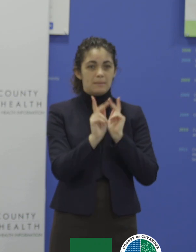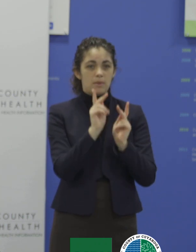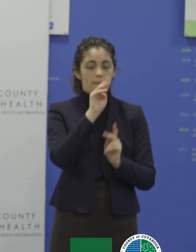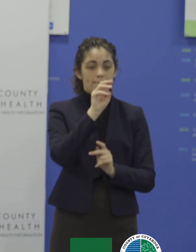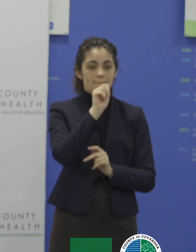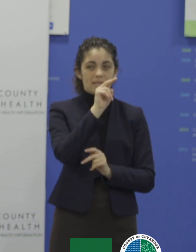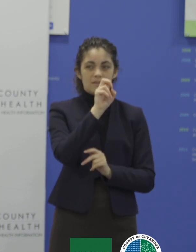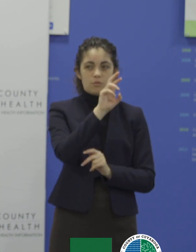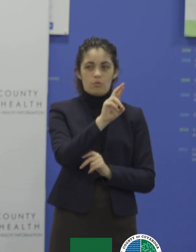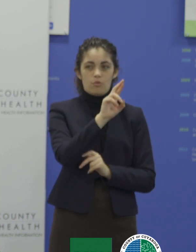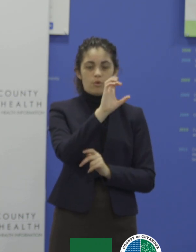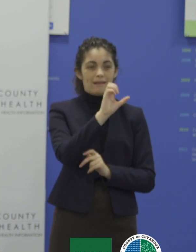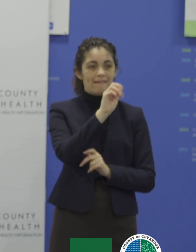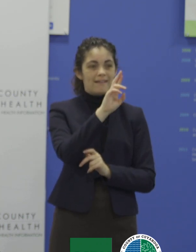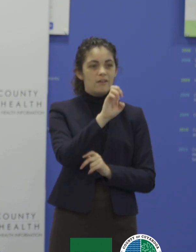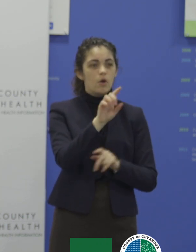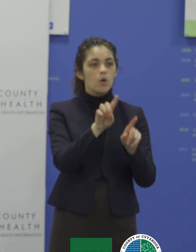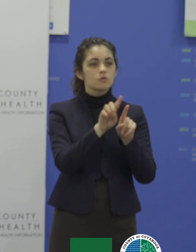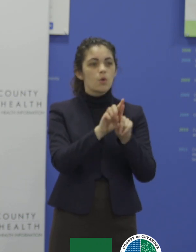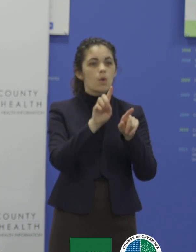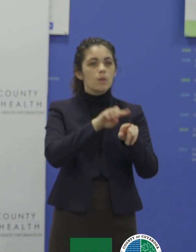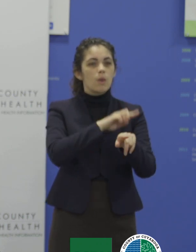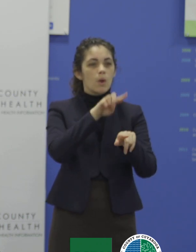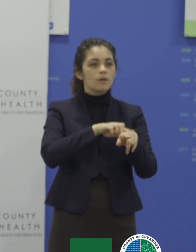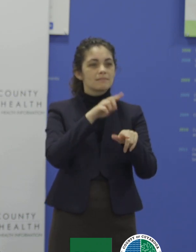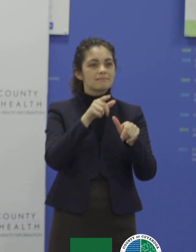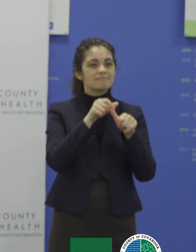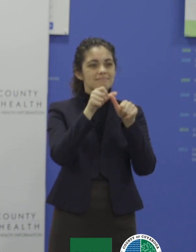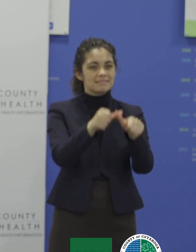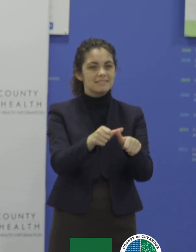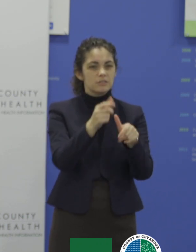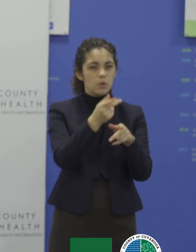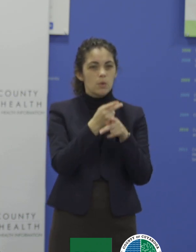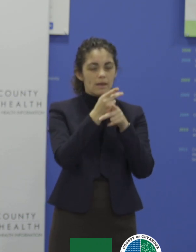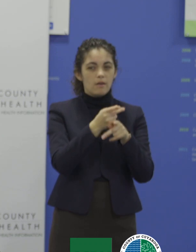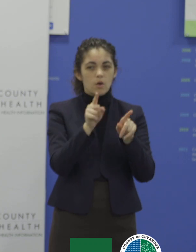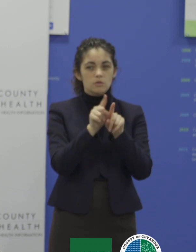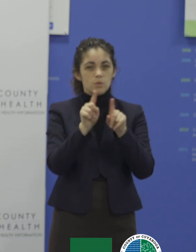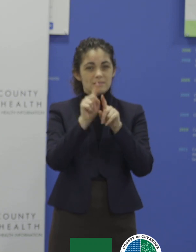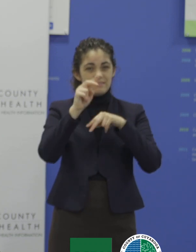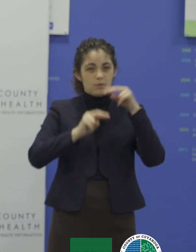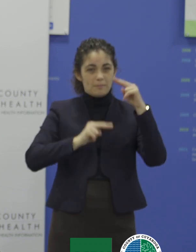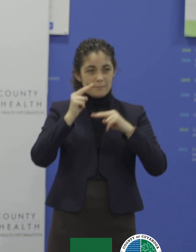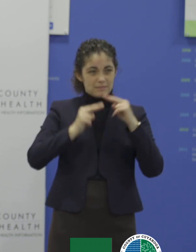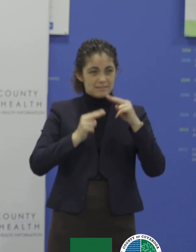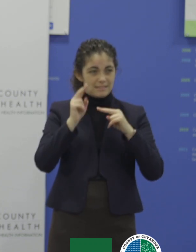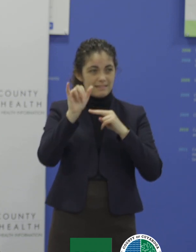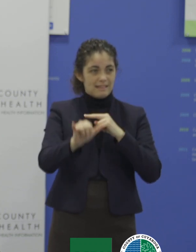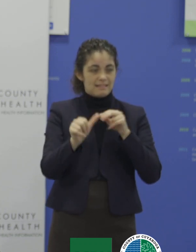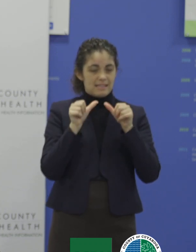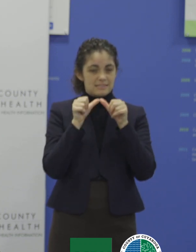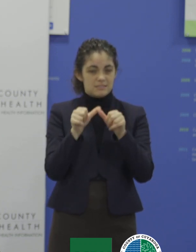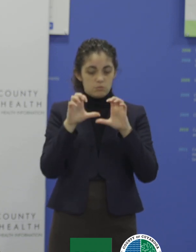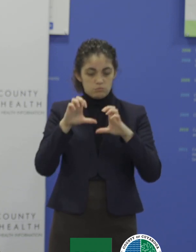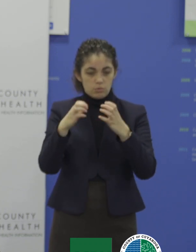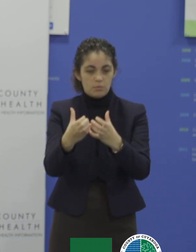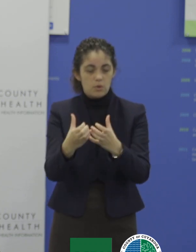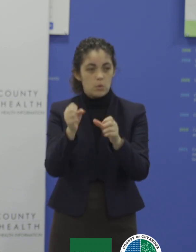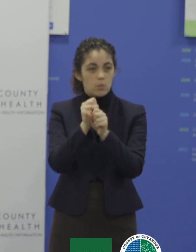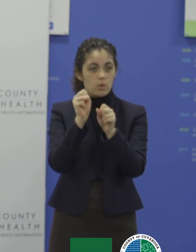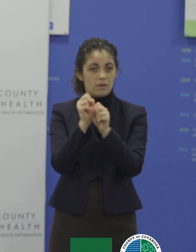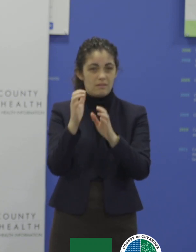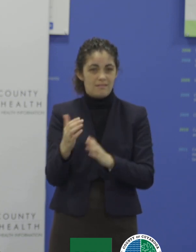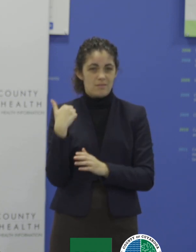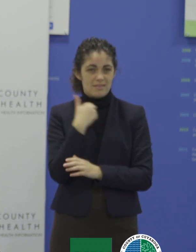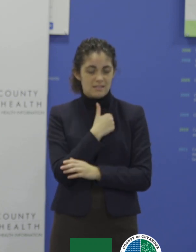Care, as well as other long-term care facilities, skilled facilities, and employers that have been working with us